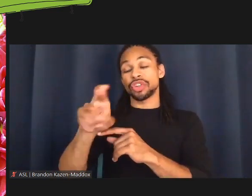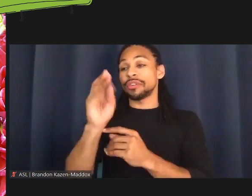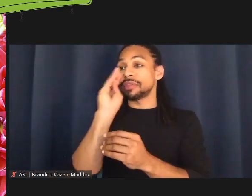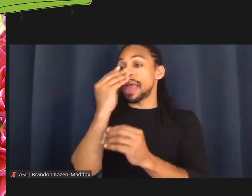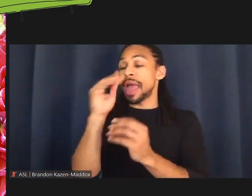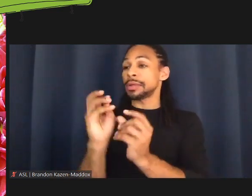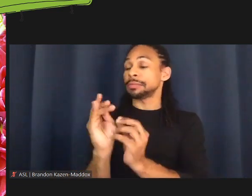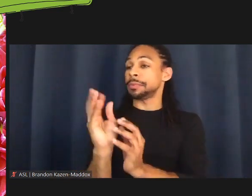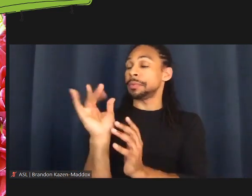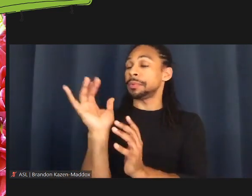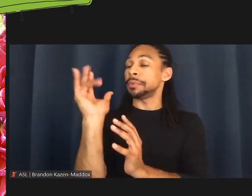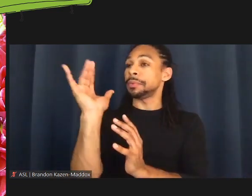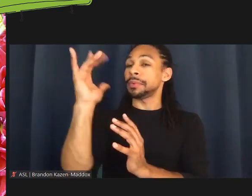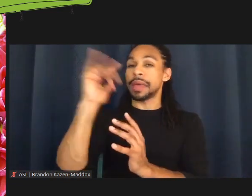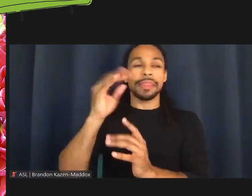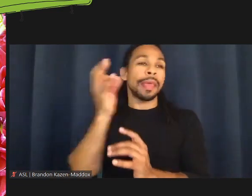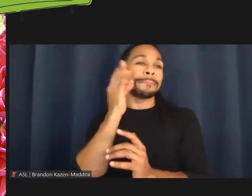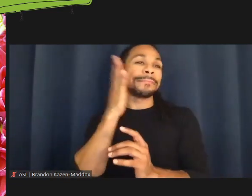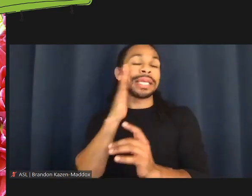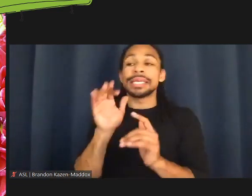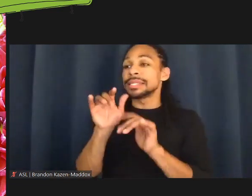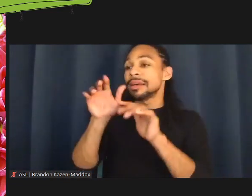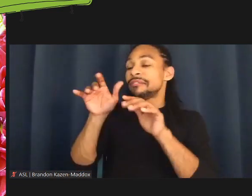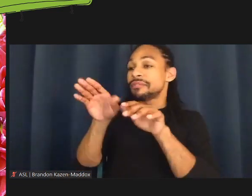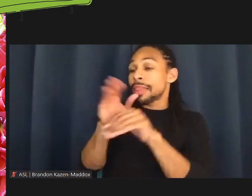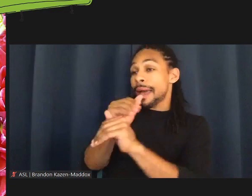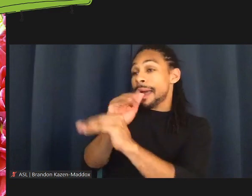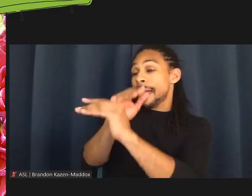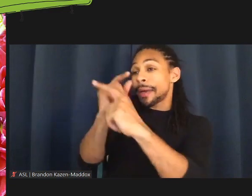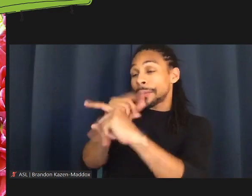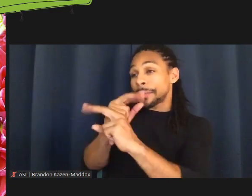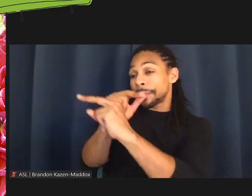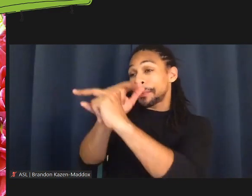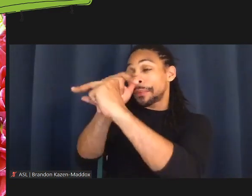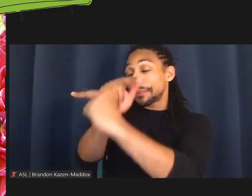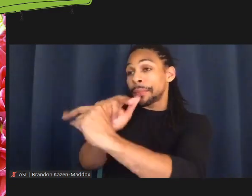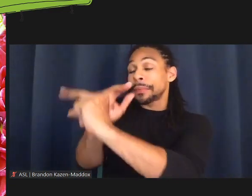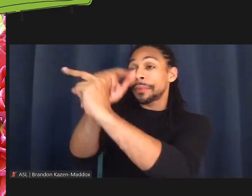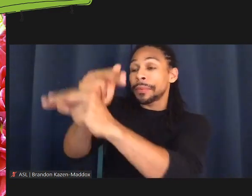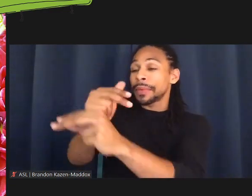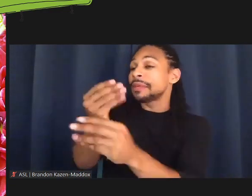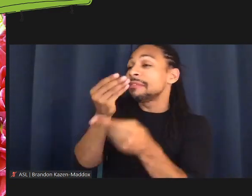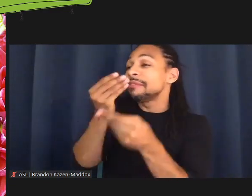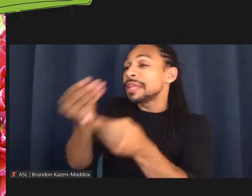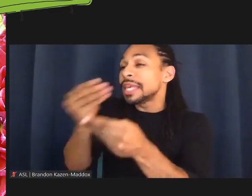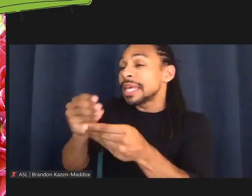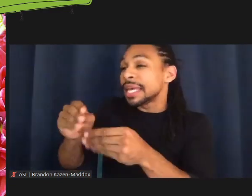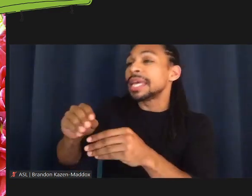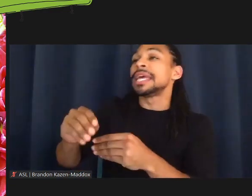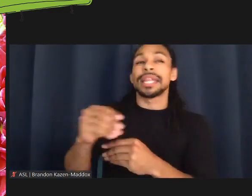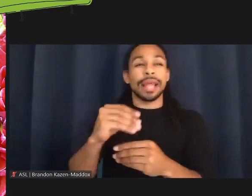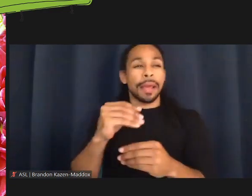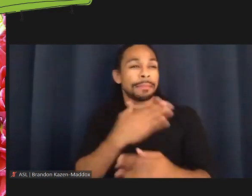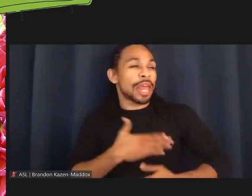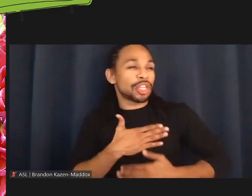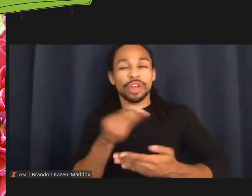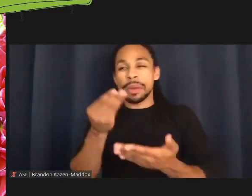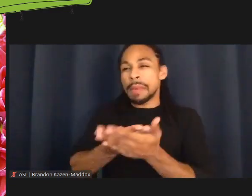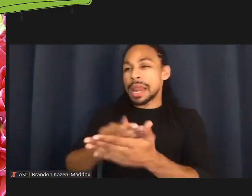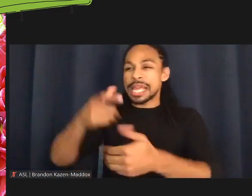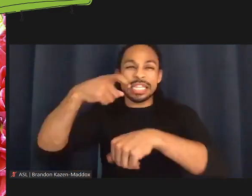on blooms. Pleasure, time, money, faith, yucca, evil, each